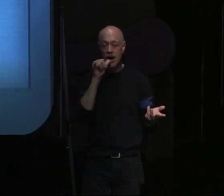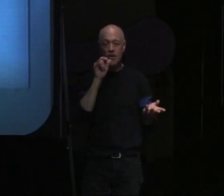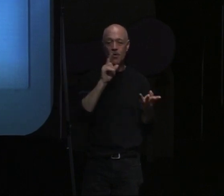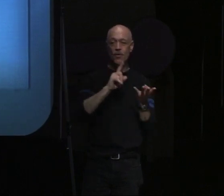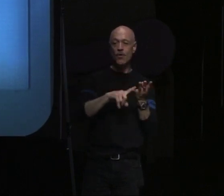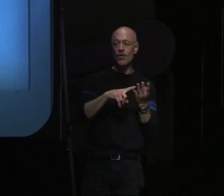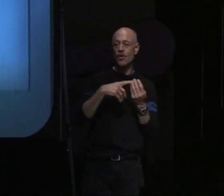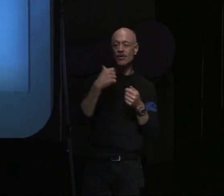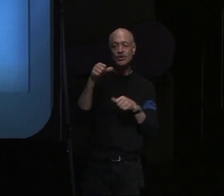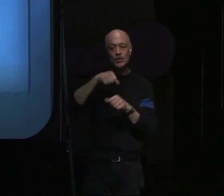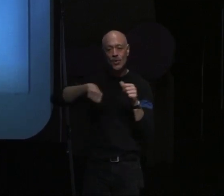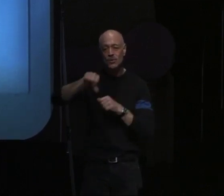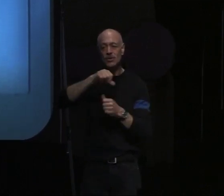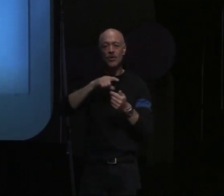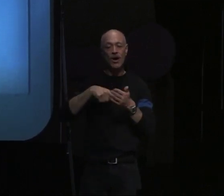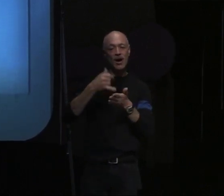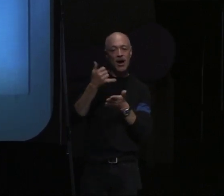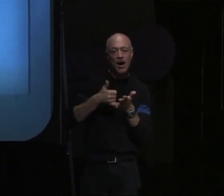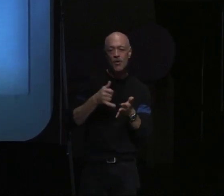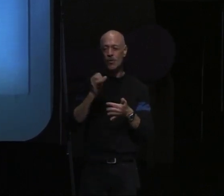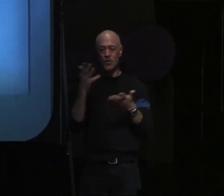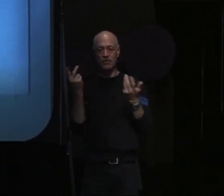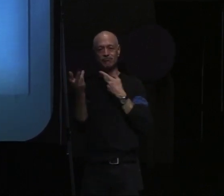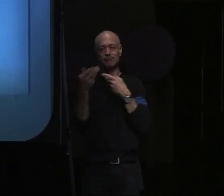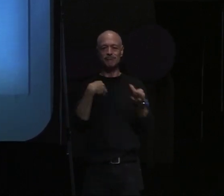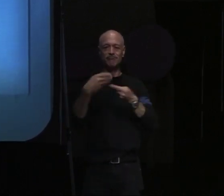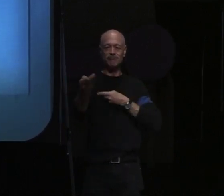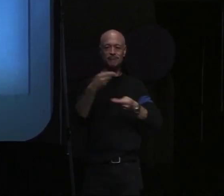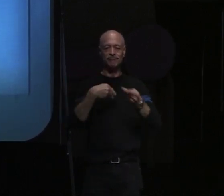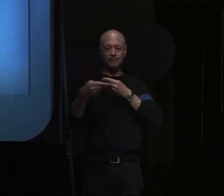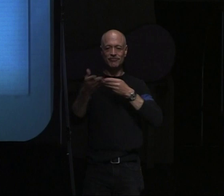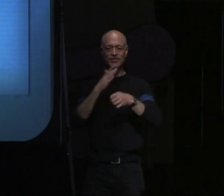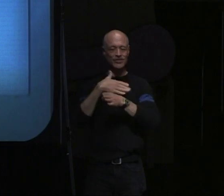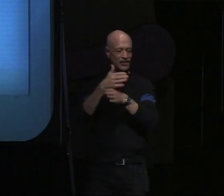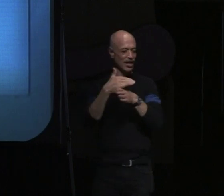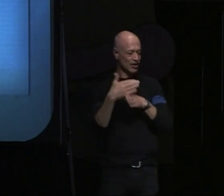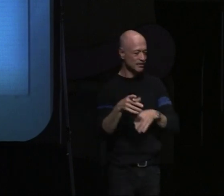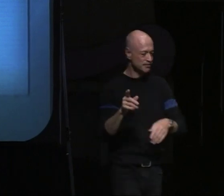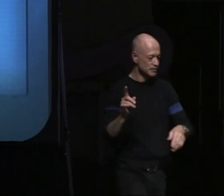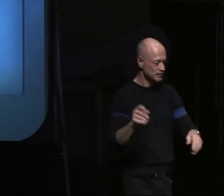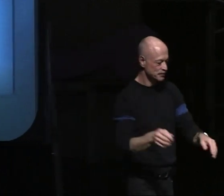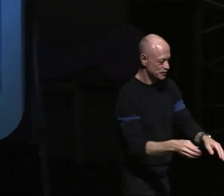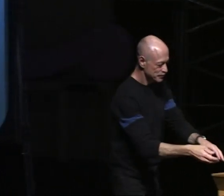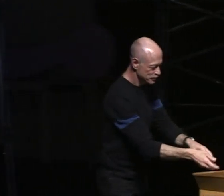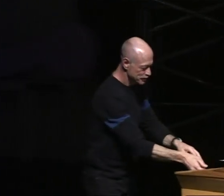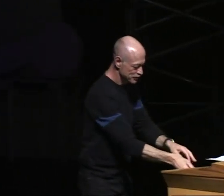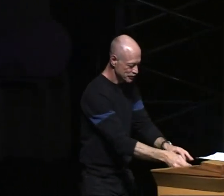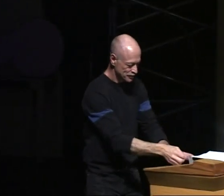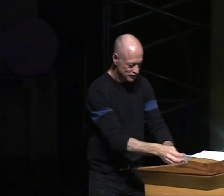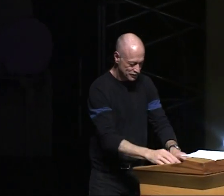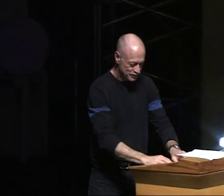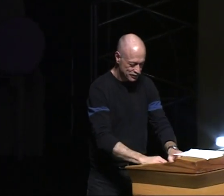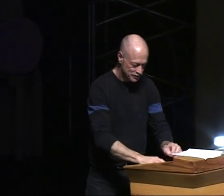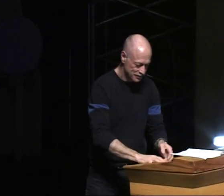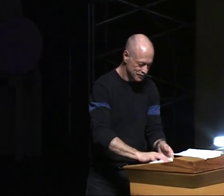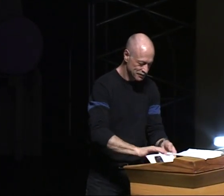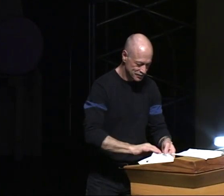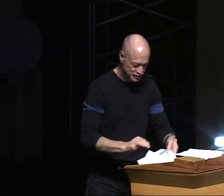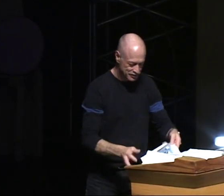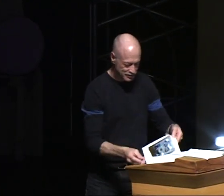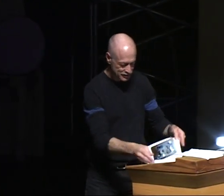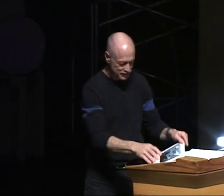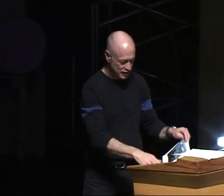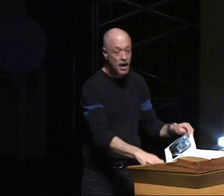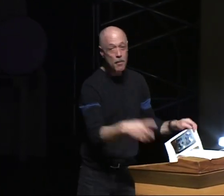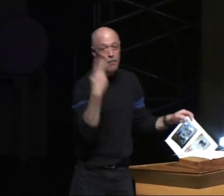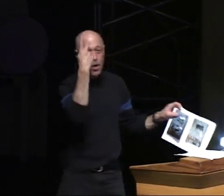preferences about color, preferences about hobby. Do you like to party or not? And we exchanged those ideas. And let me give you a